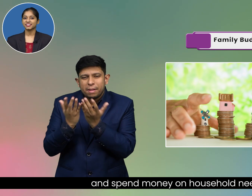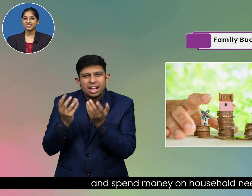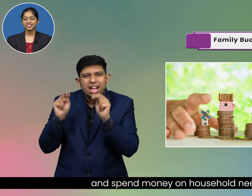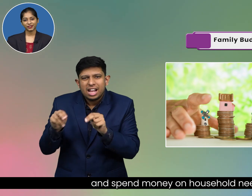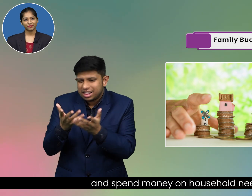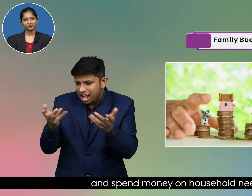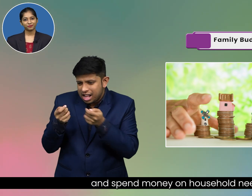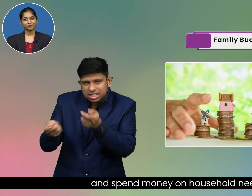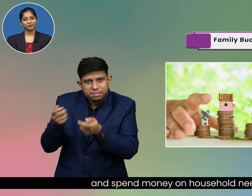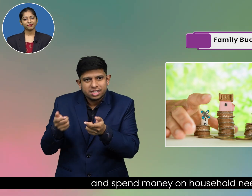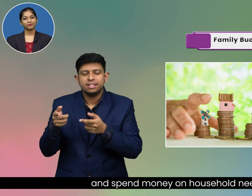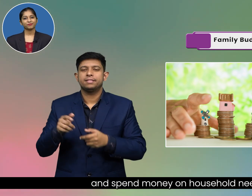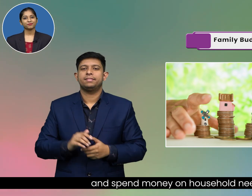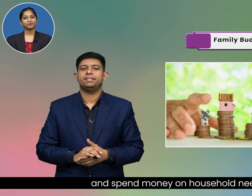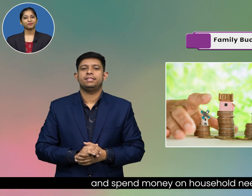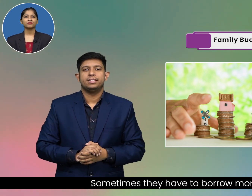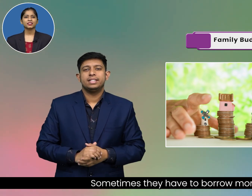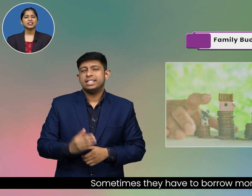household needs.